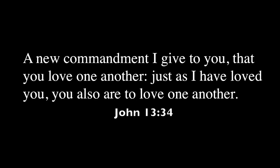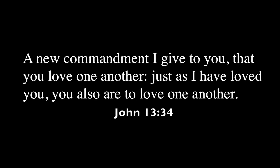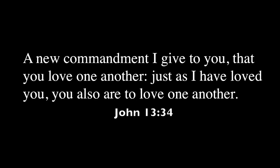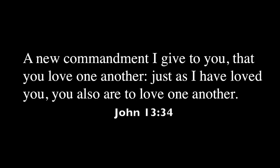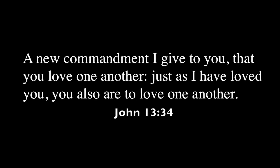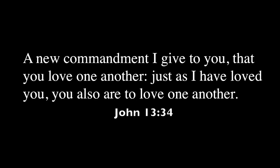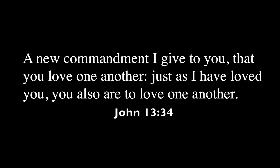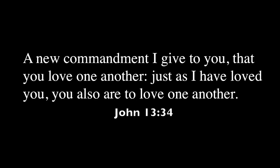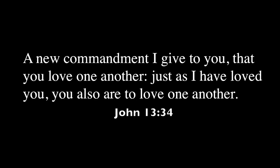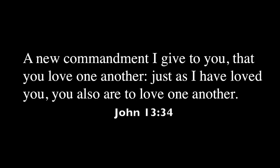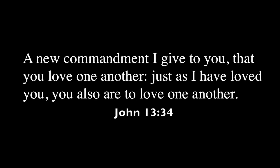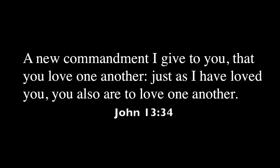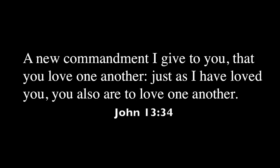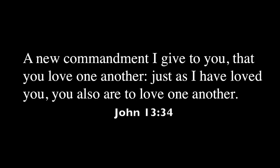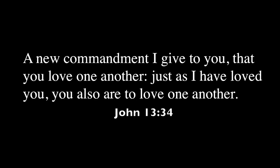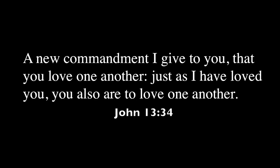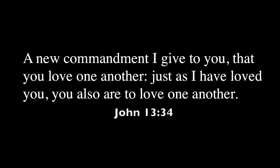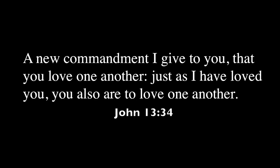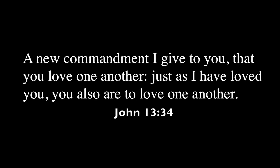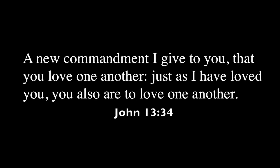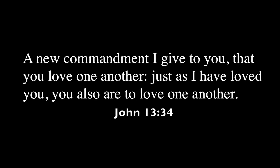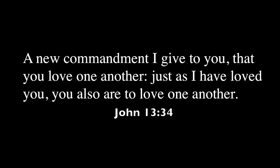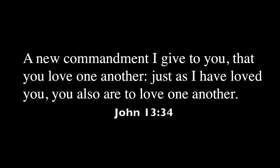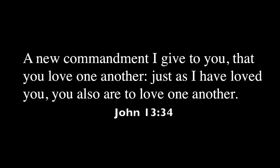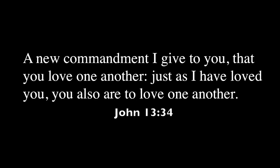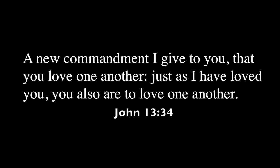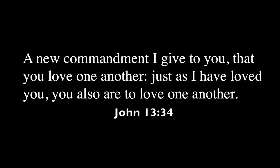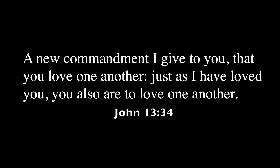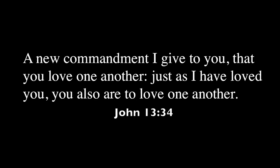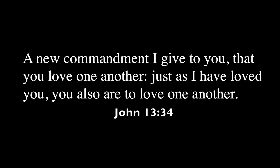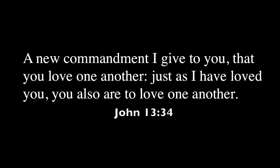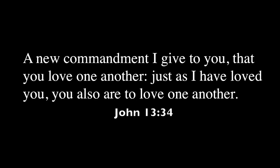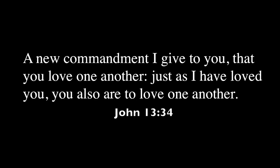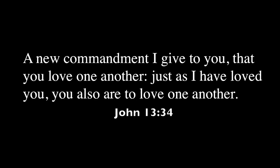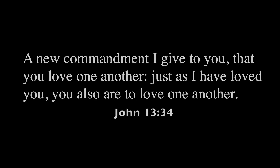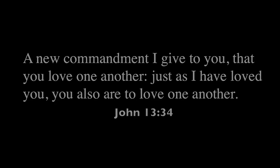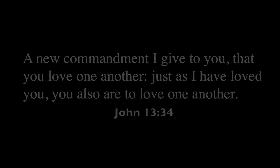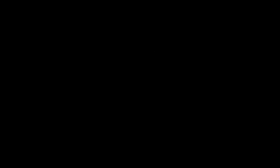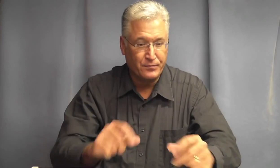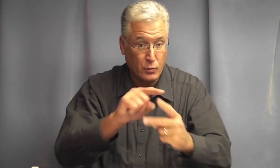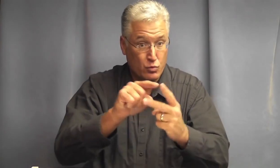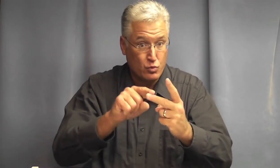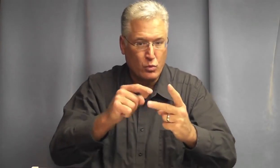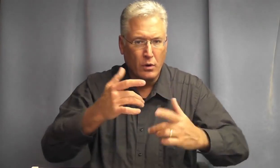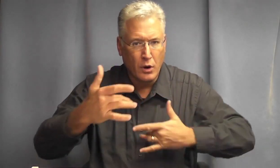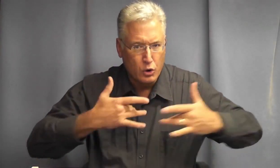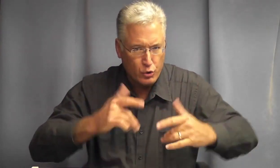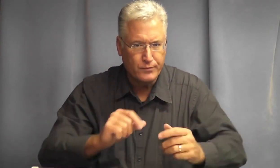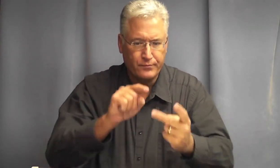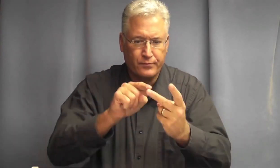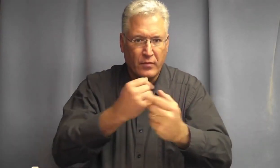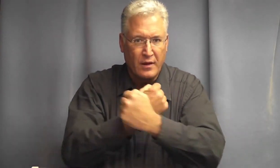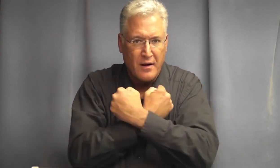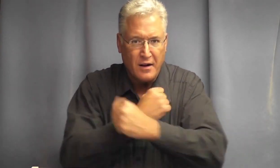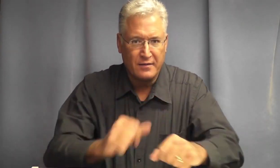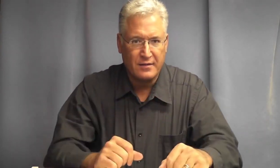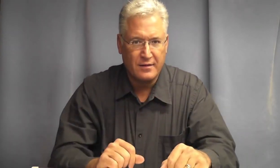new commandment I give to you, that you love one another. Just as I have loved you, you also are to love one another." Two things. One